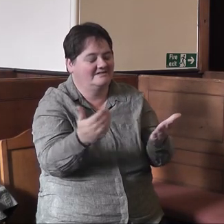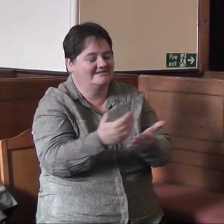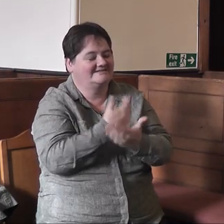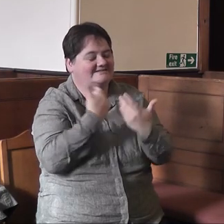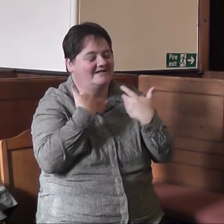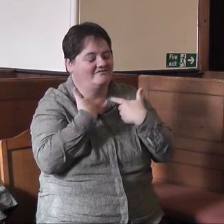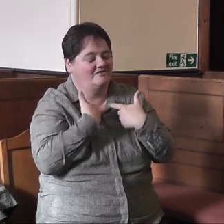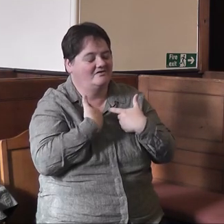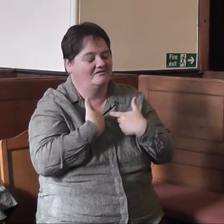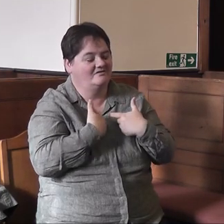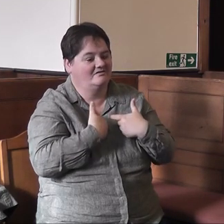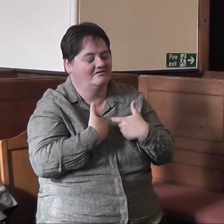Saviour.